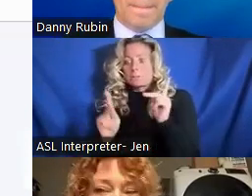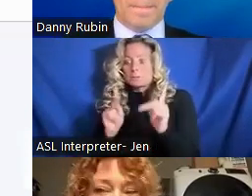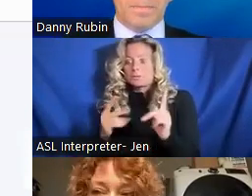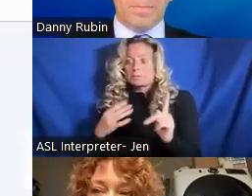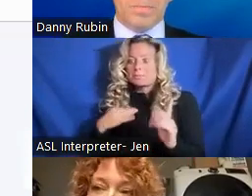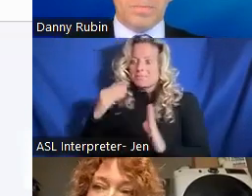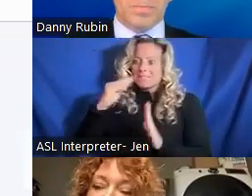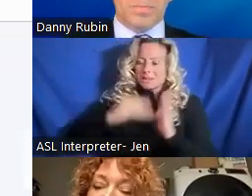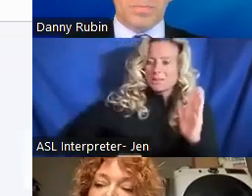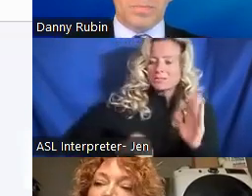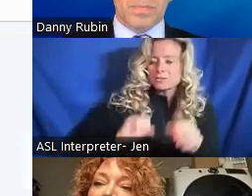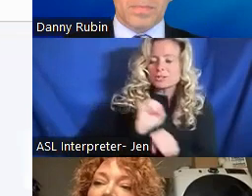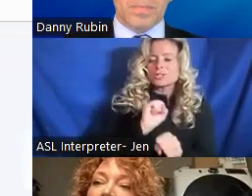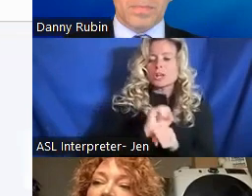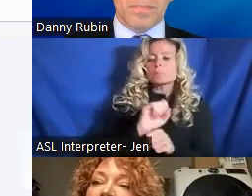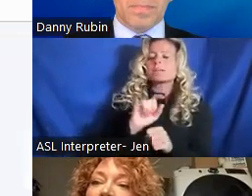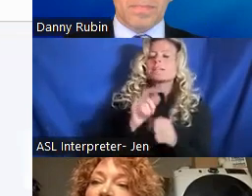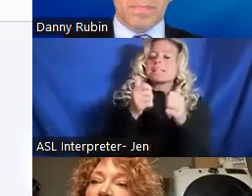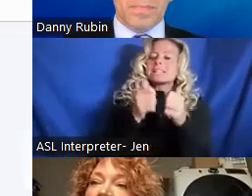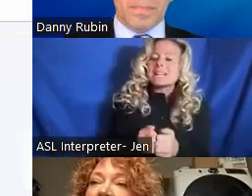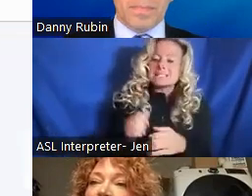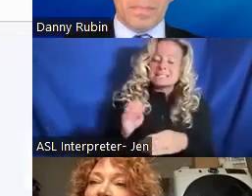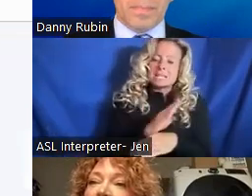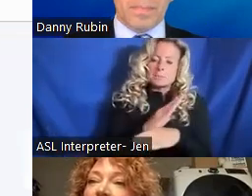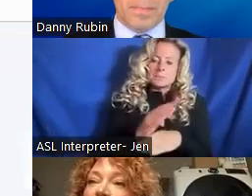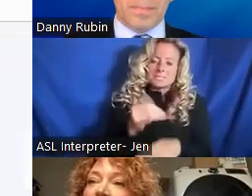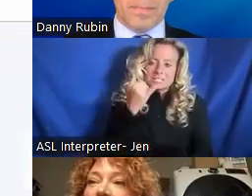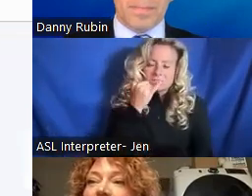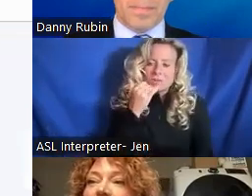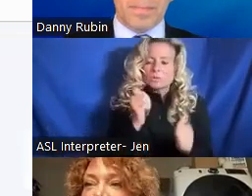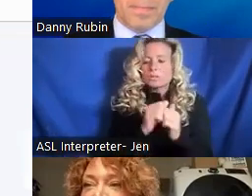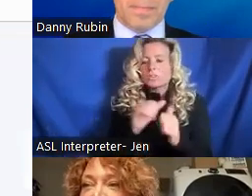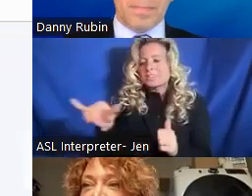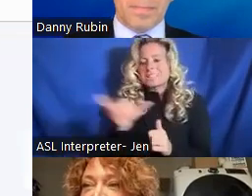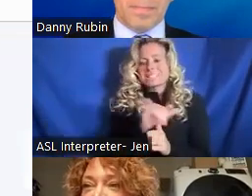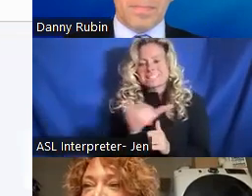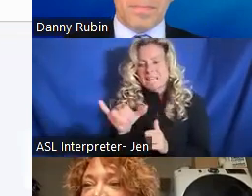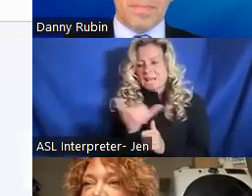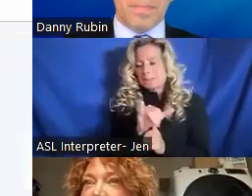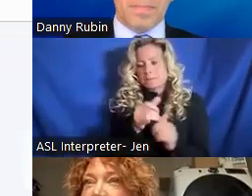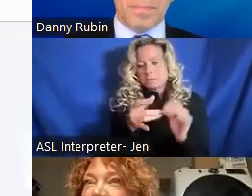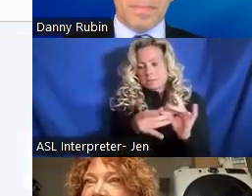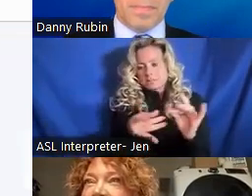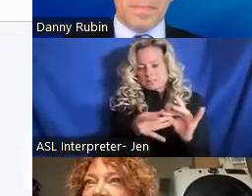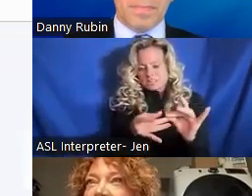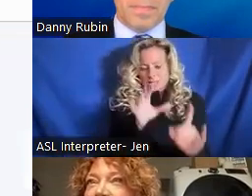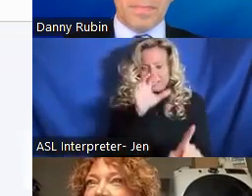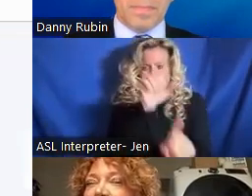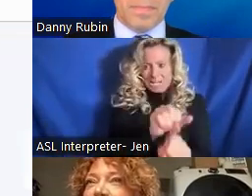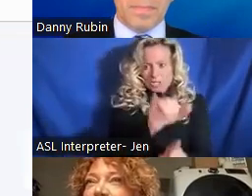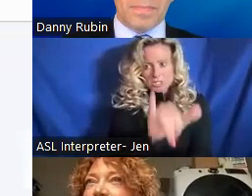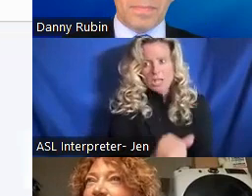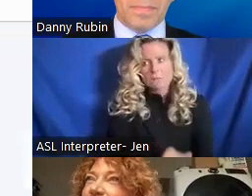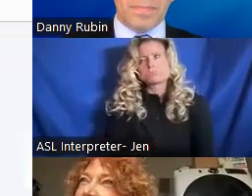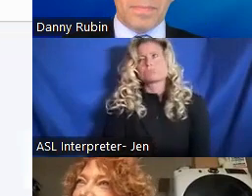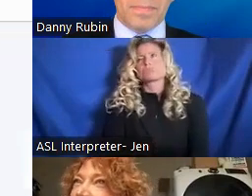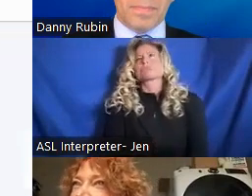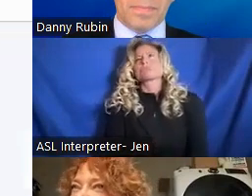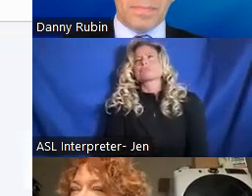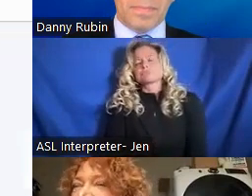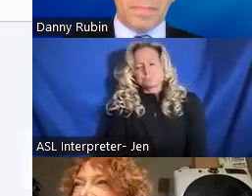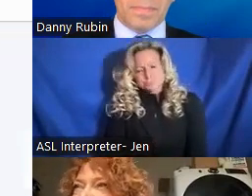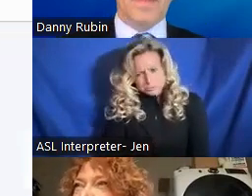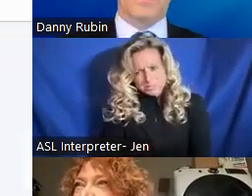job texting the business phone and with the same lingo. And I think catching it would give a lot